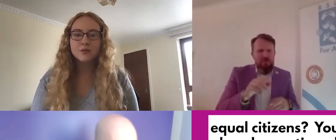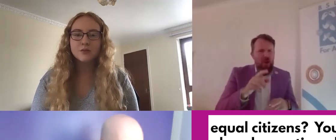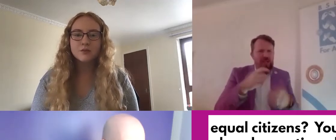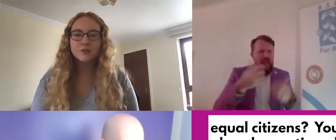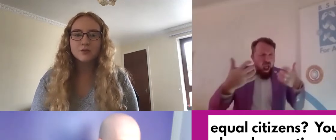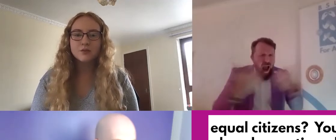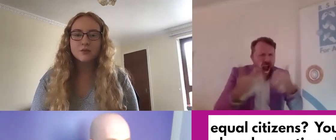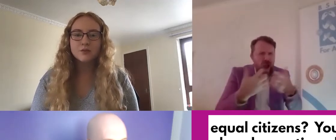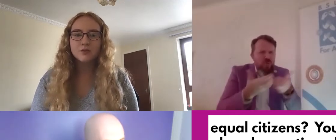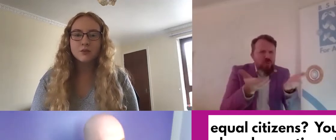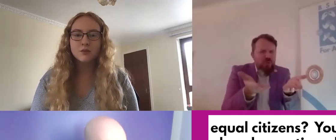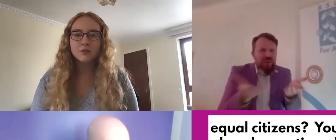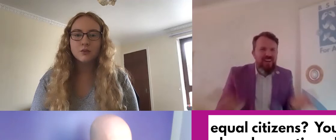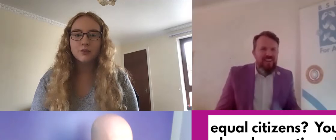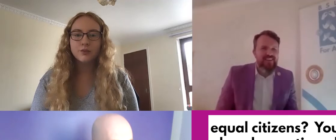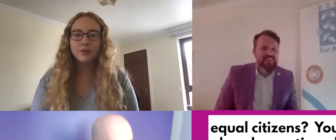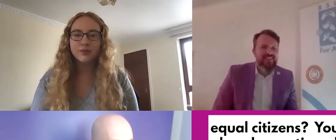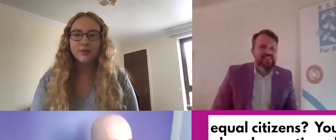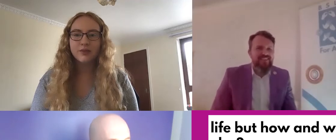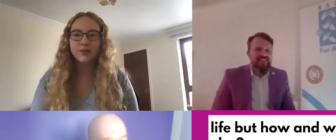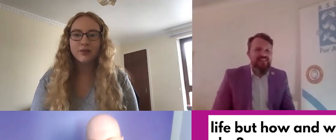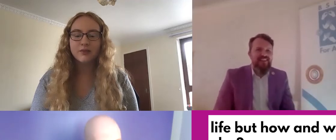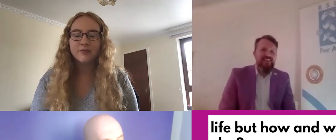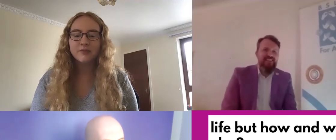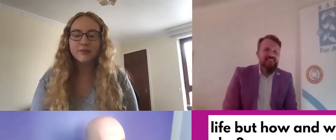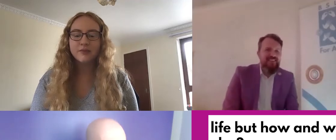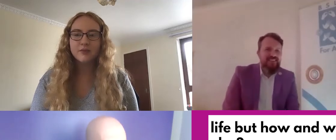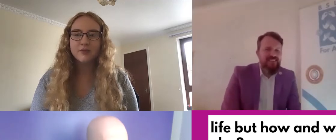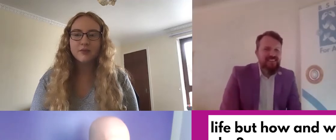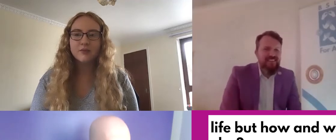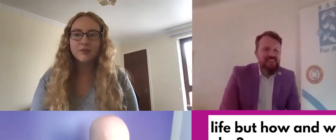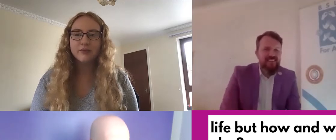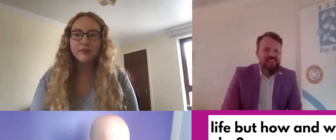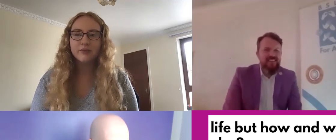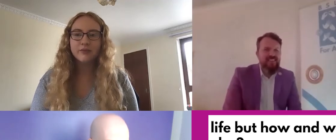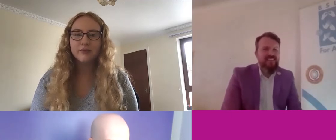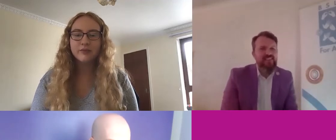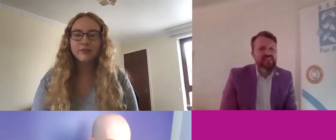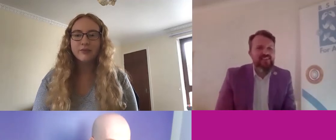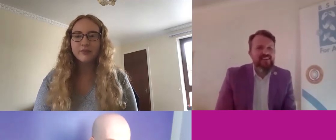and diversity and having that recognised and included in everyday life, but how and what else?